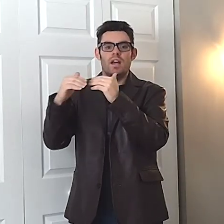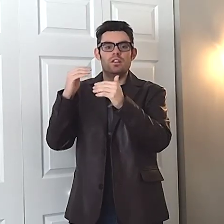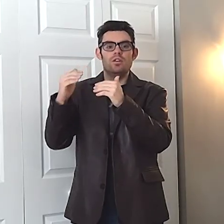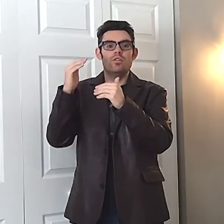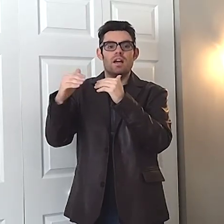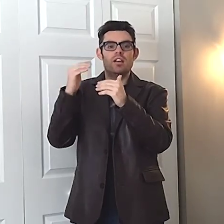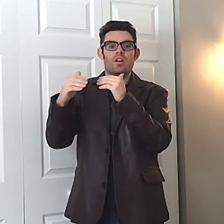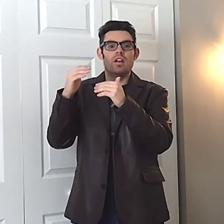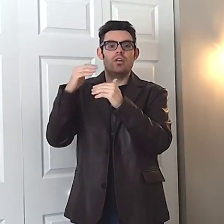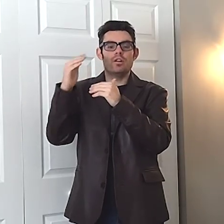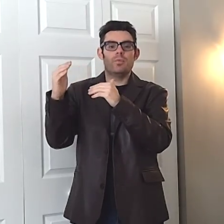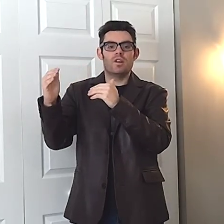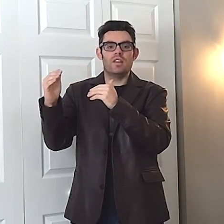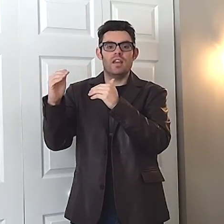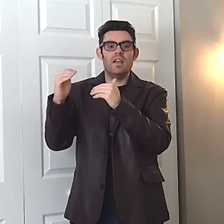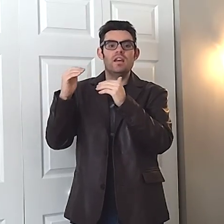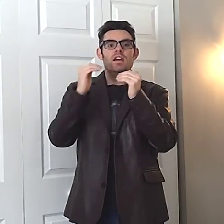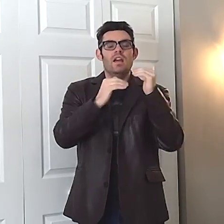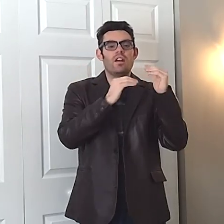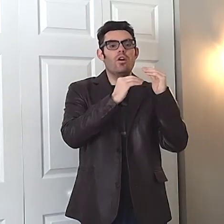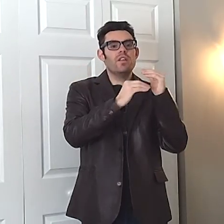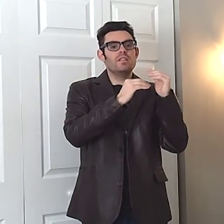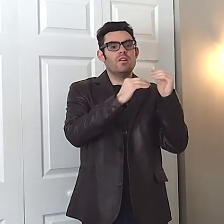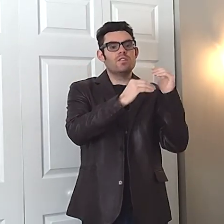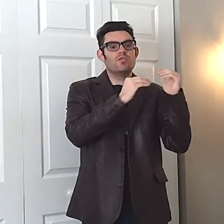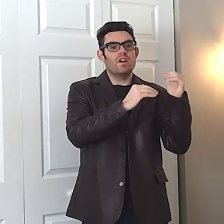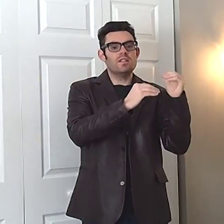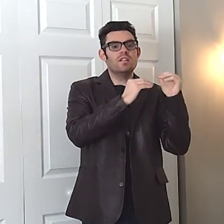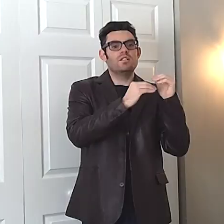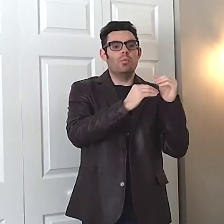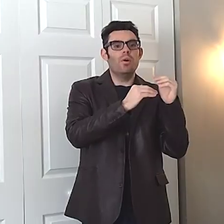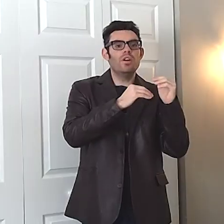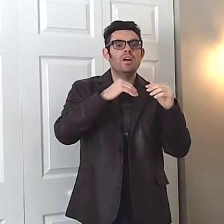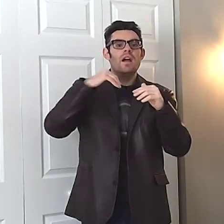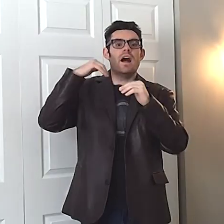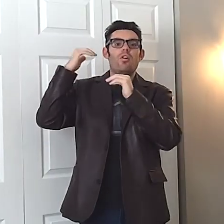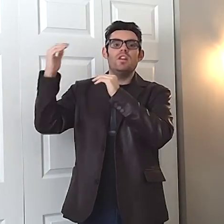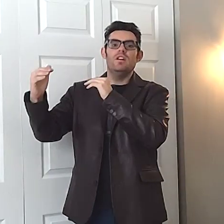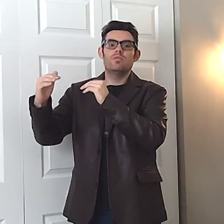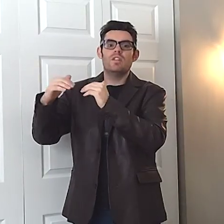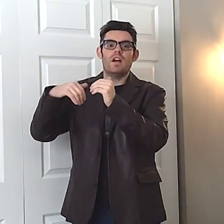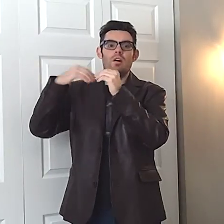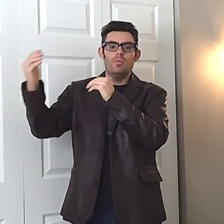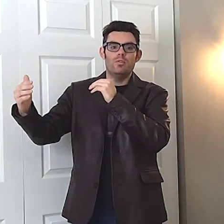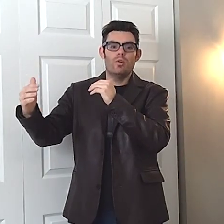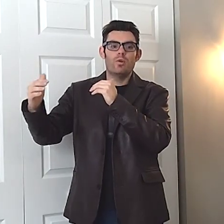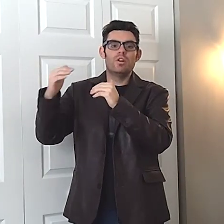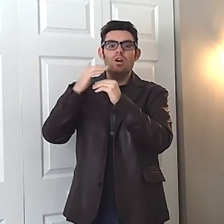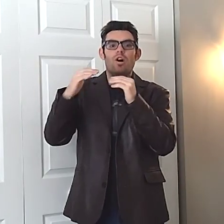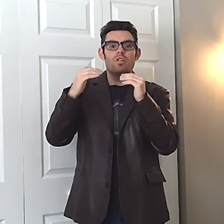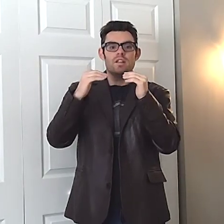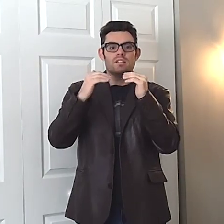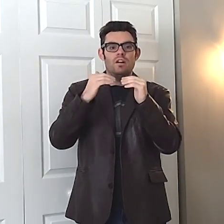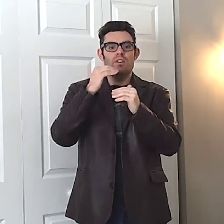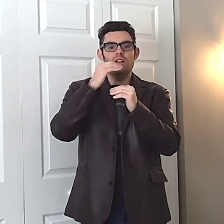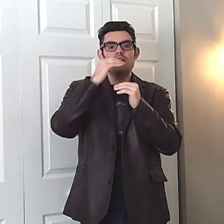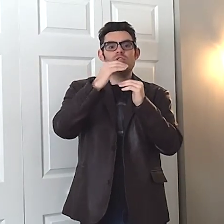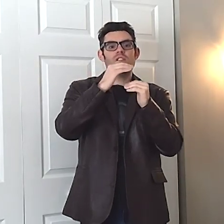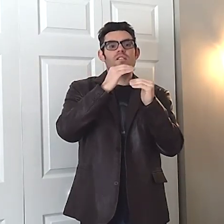had to do and had to carry out on the part of the king. And all that stuff is addressed in this book, how he deals with it, how he moves forward, all that stuff. And it's interesting to see